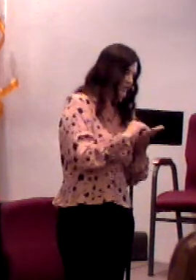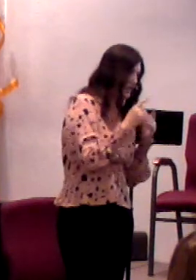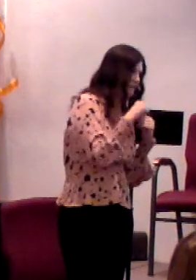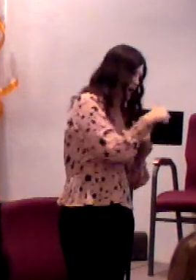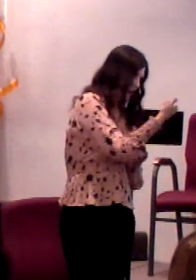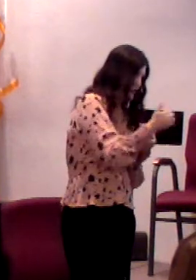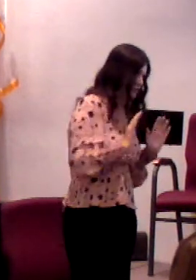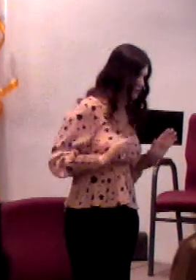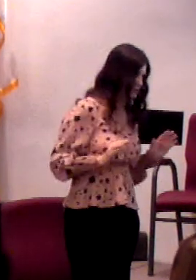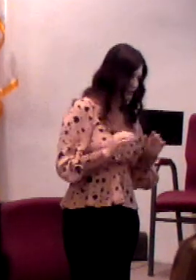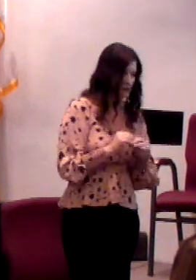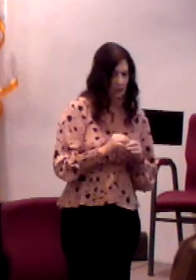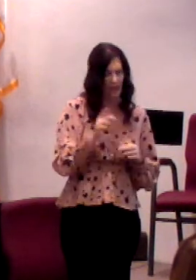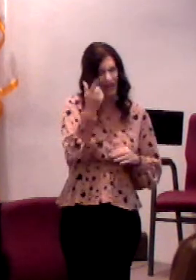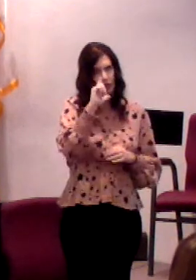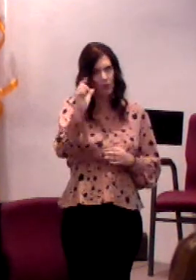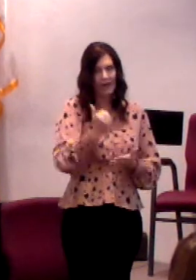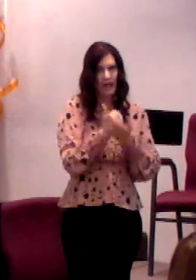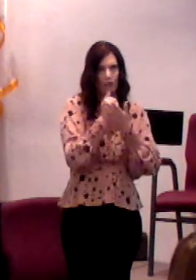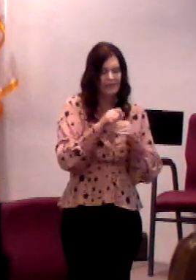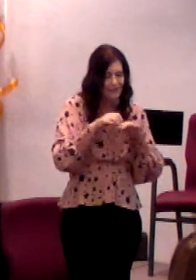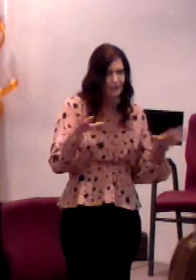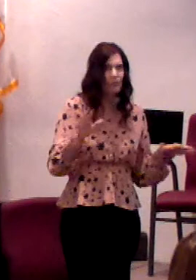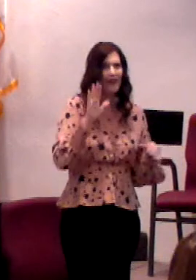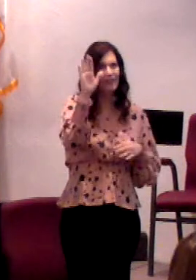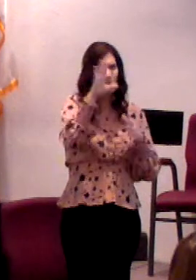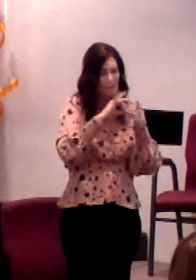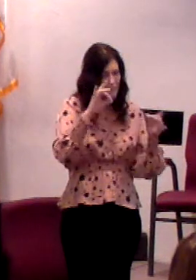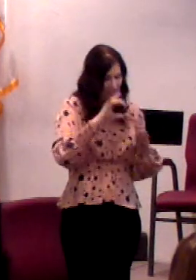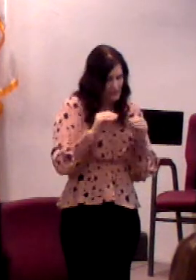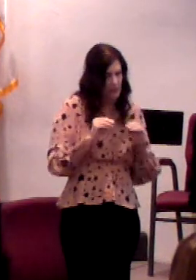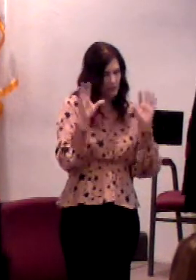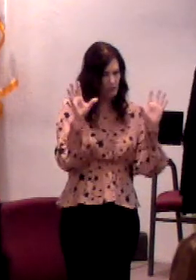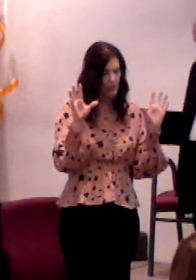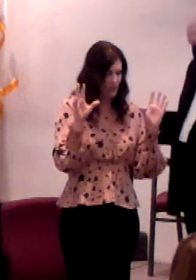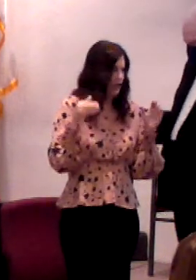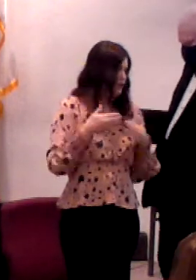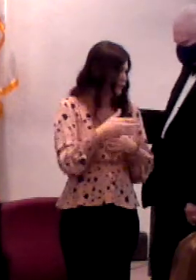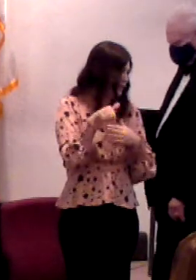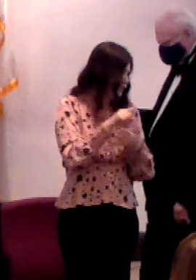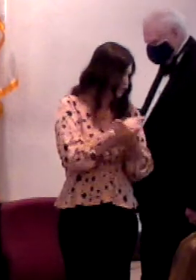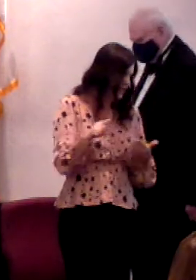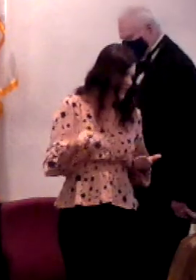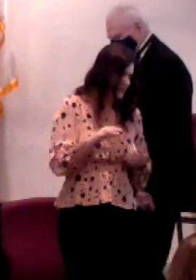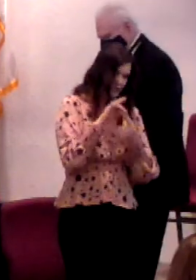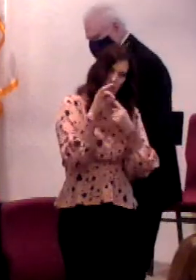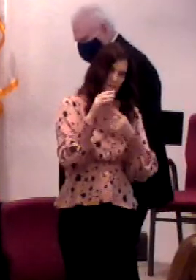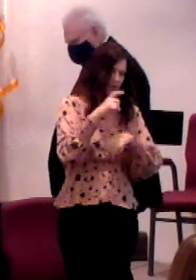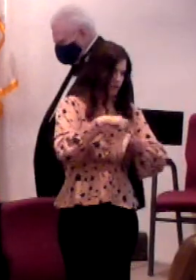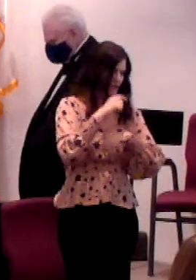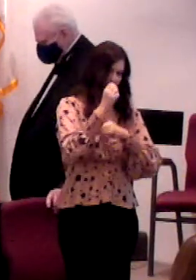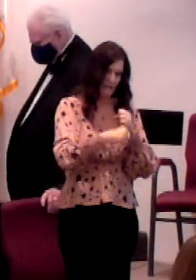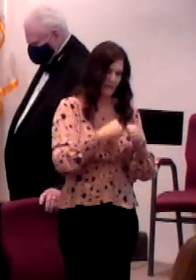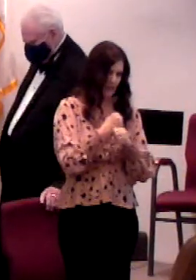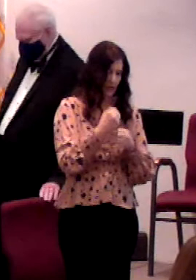Lord, help us to spread the good news during this Holy Week. It's such a special time, and we